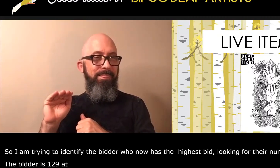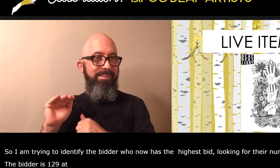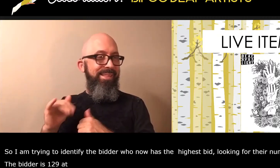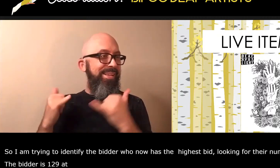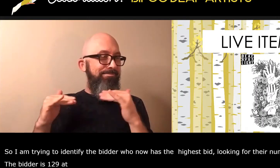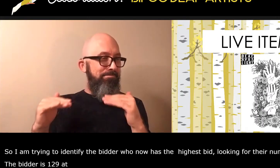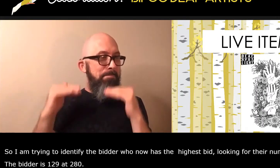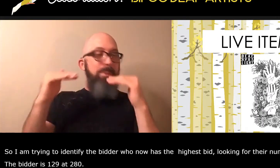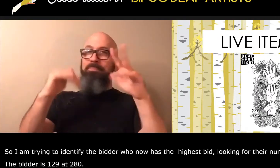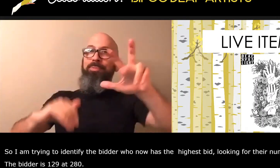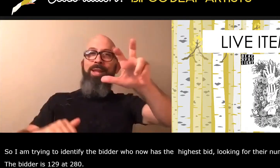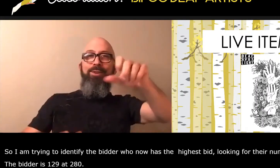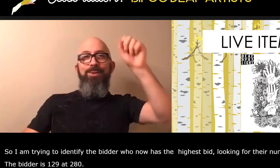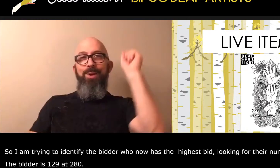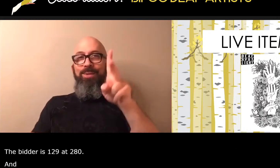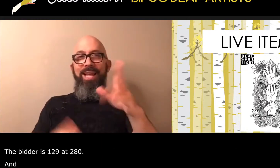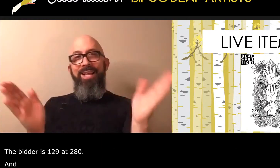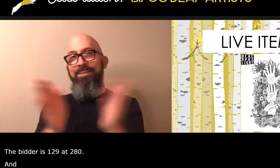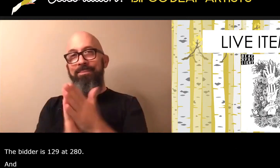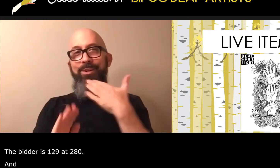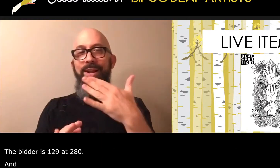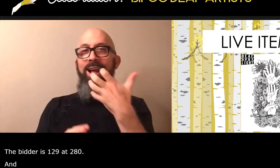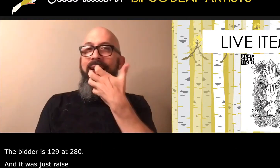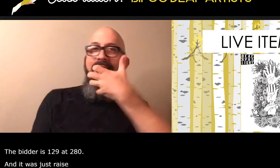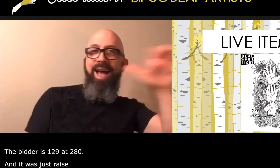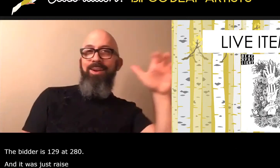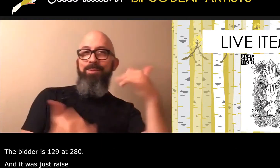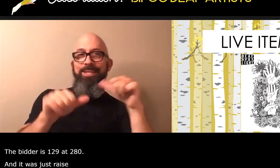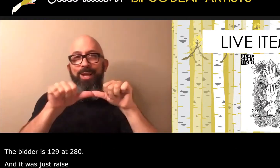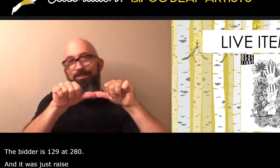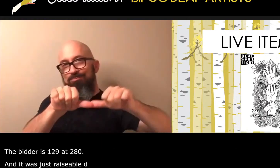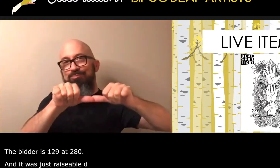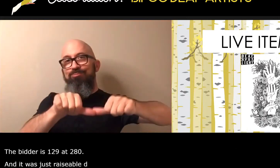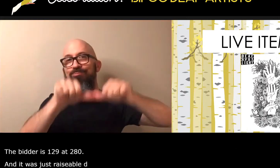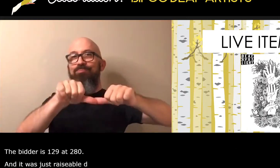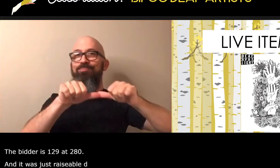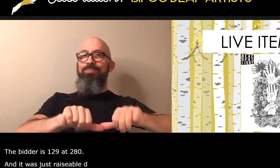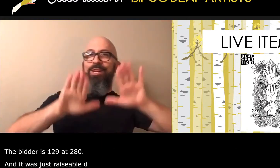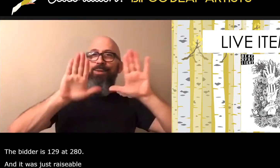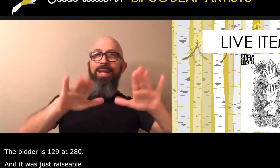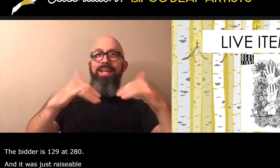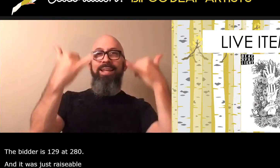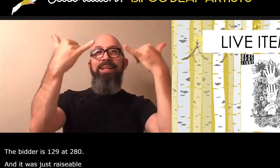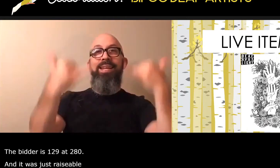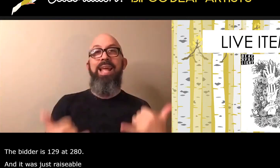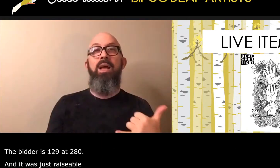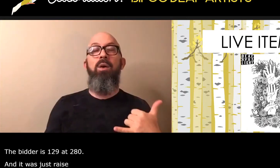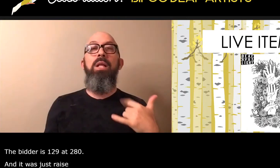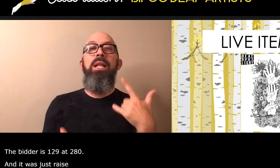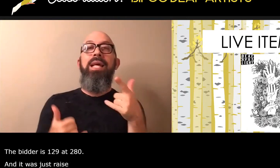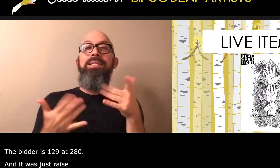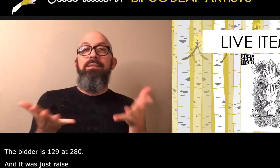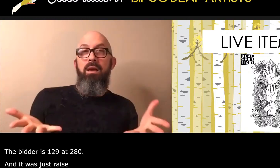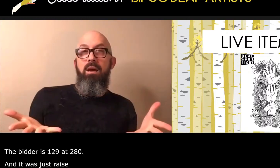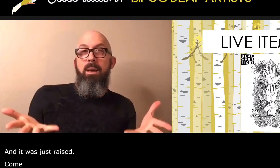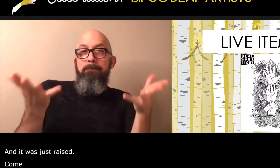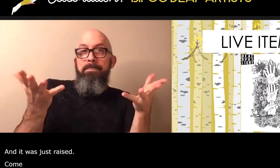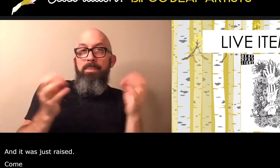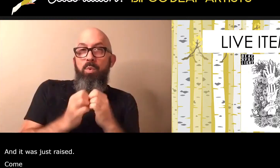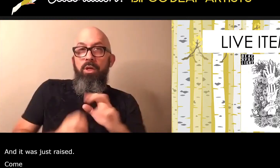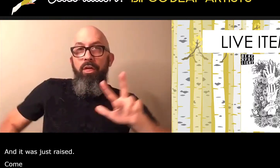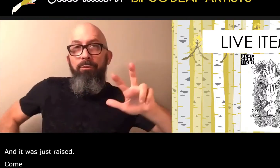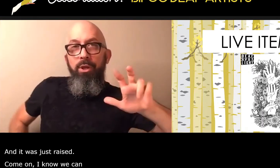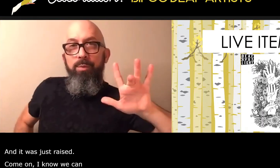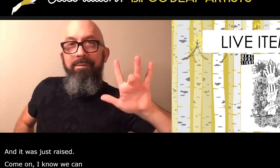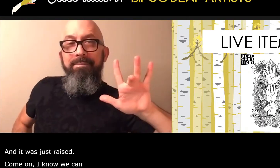And it was just raised. Come on. I know we can make it. This is hot. Keep it going, everyone.